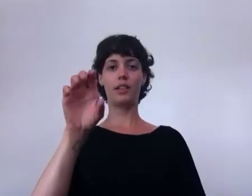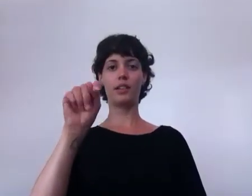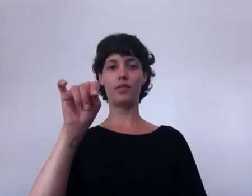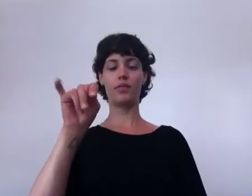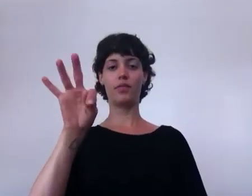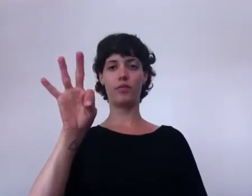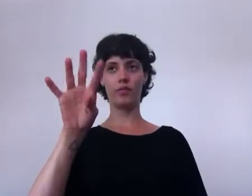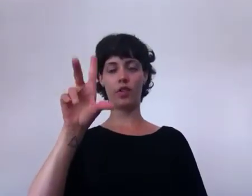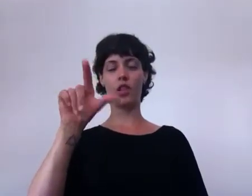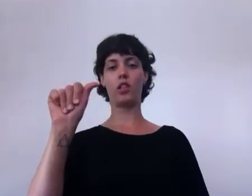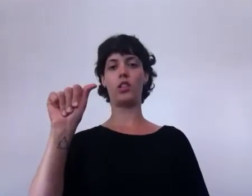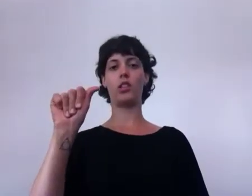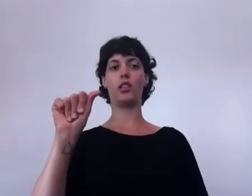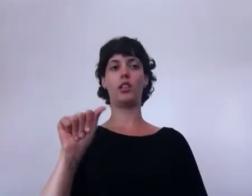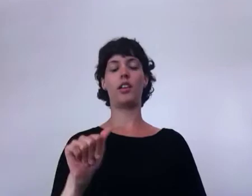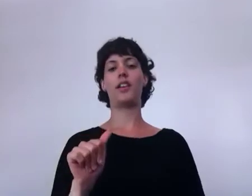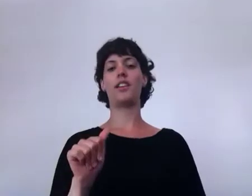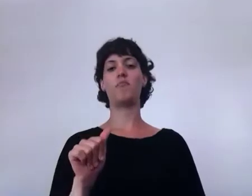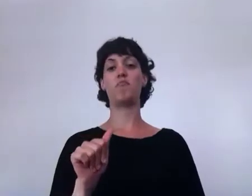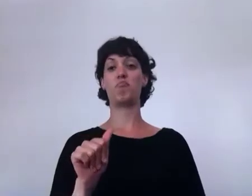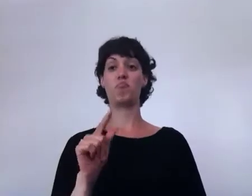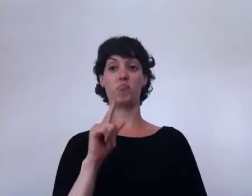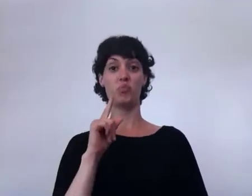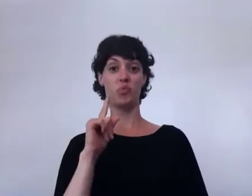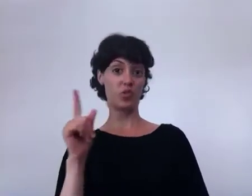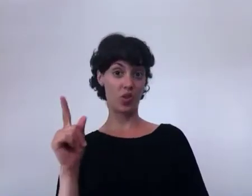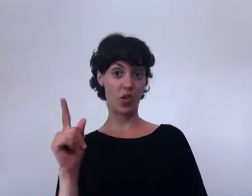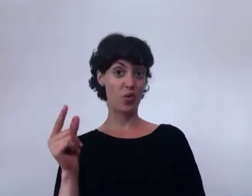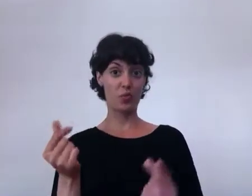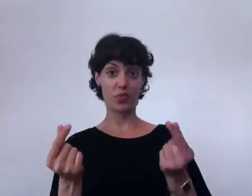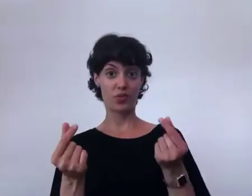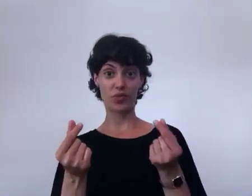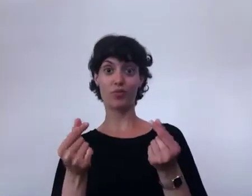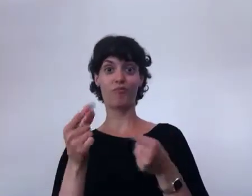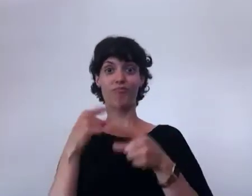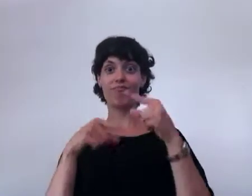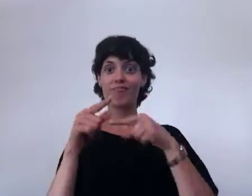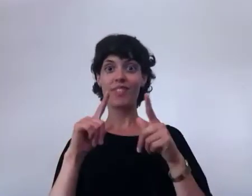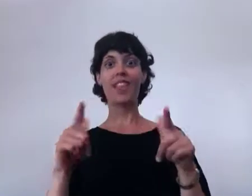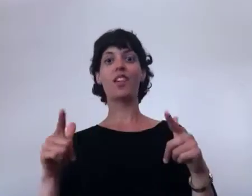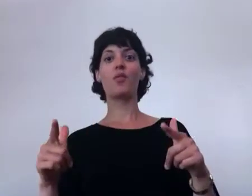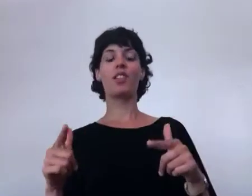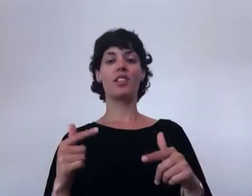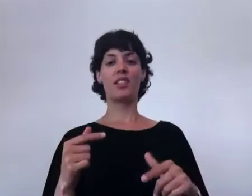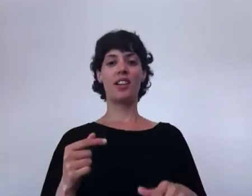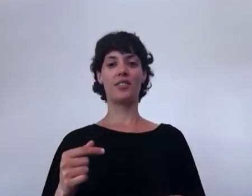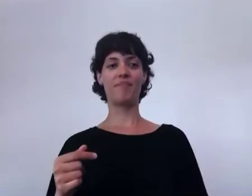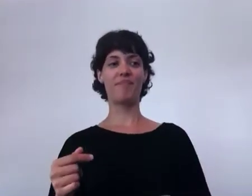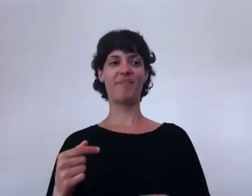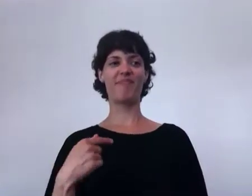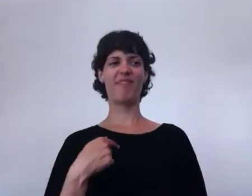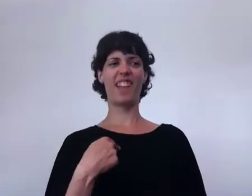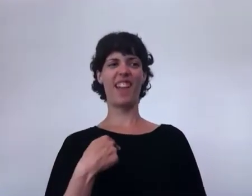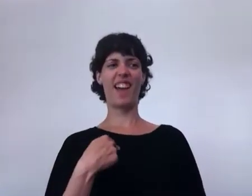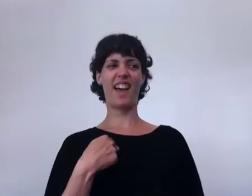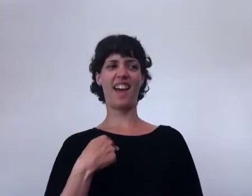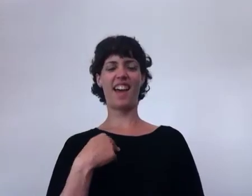at least 6 policemen were killed today in the western province Herat when their vehicle hit explosives that were buried in the road. Security forces